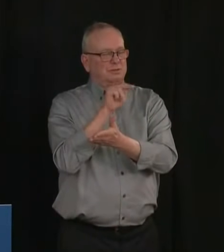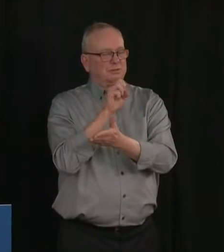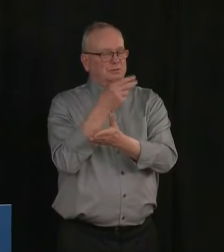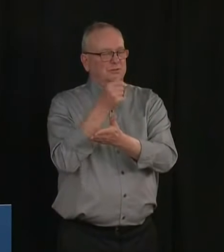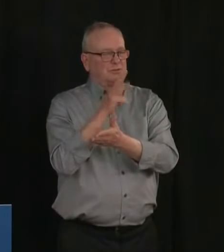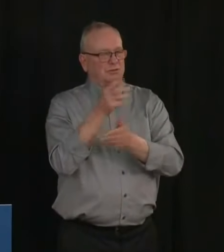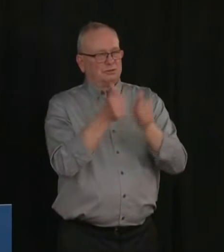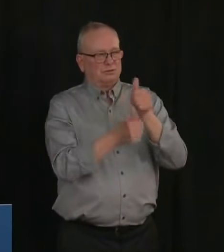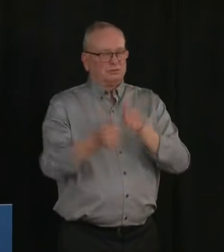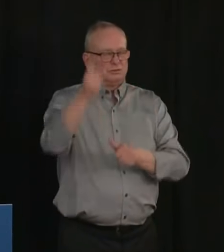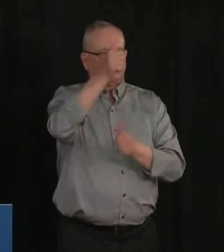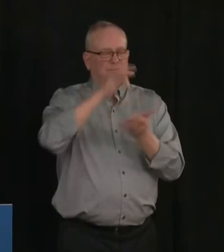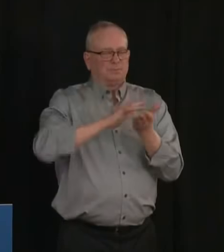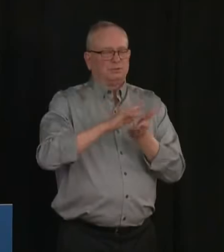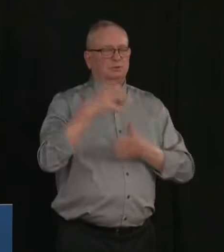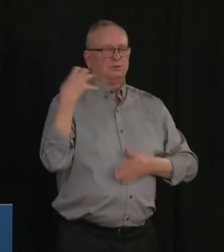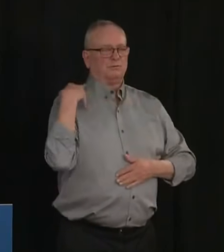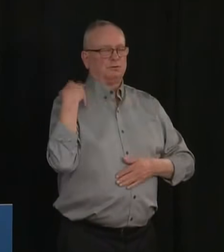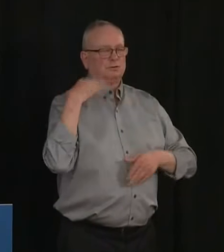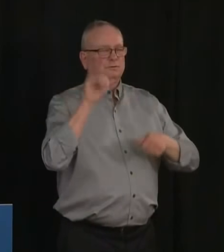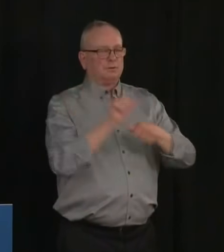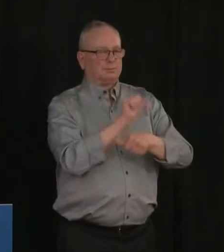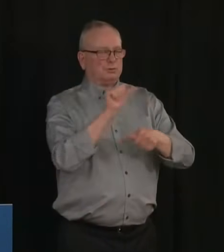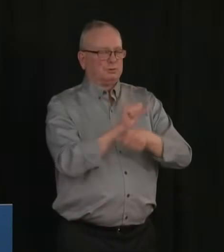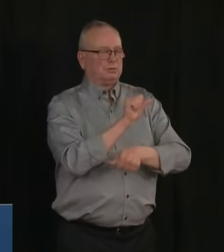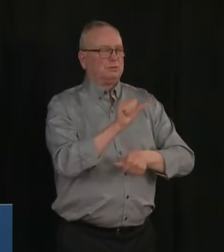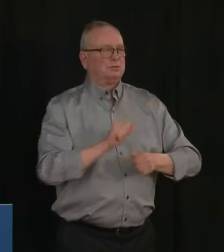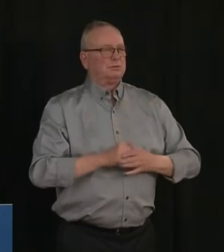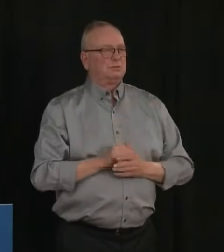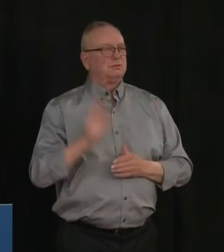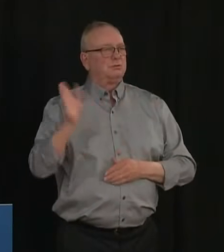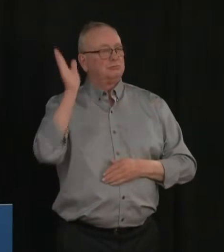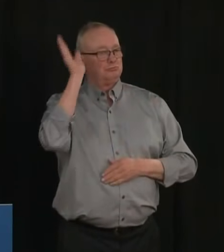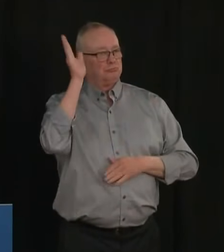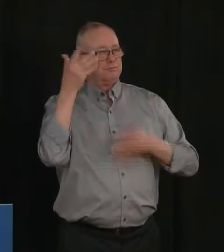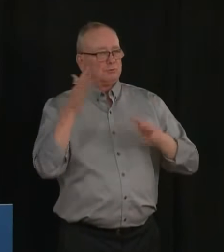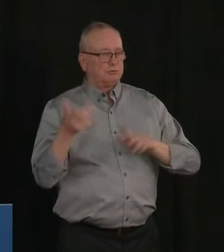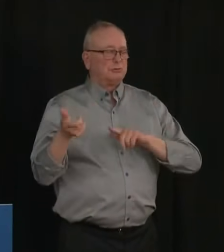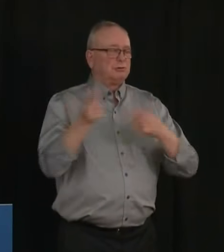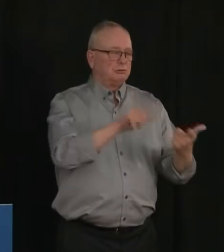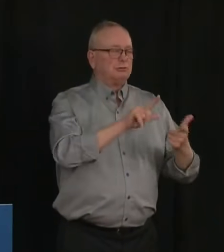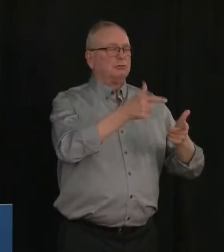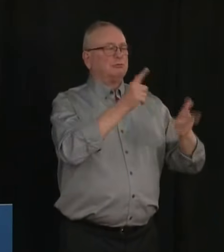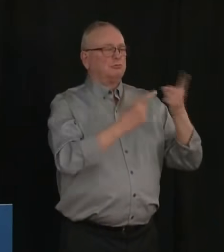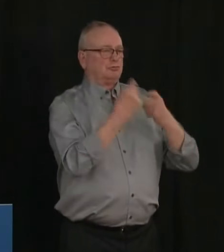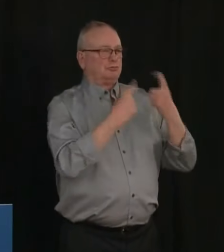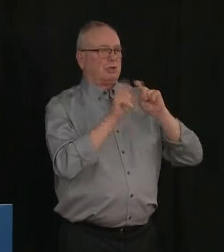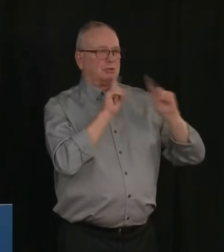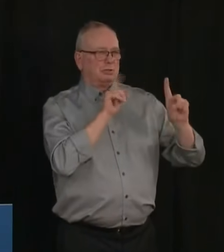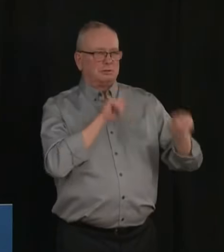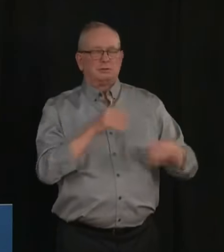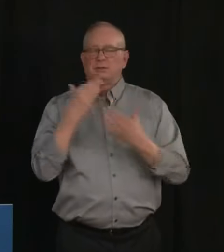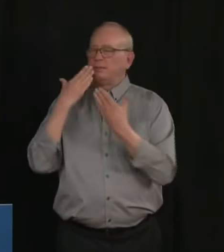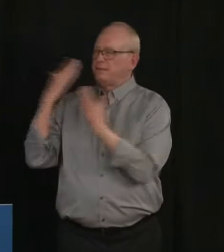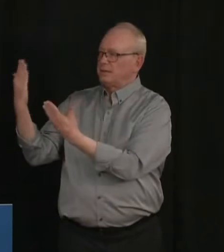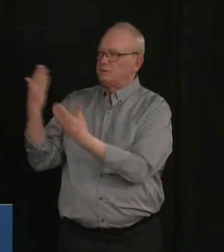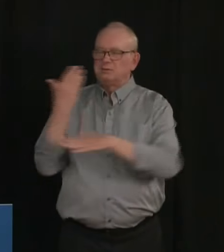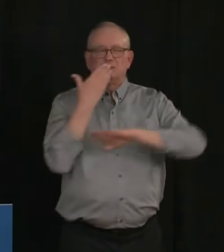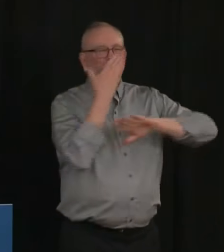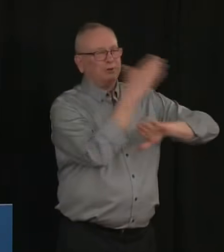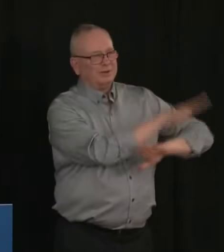for the province. Dr. Hinshaw will provide a brief update, and then we will open the floor to questions. Thank you, Tom, and good afternoon,